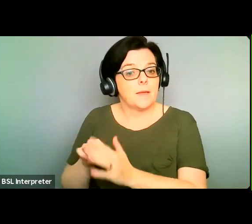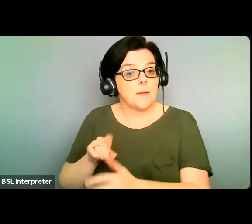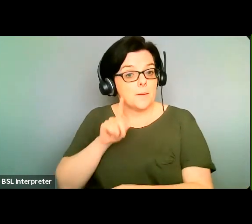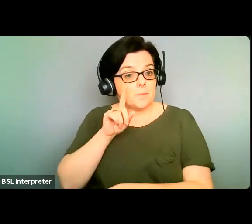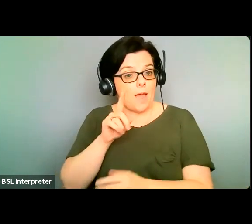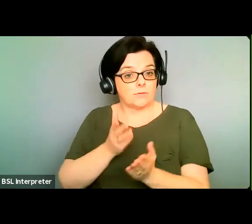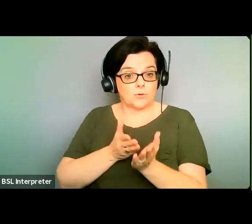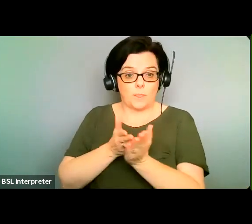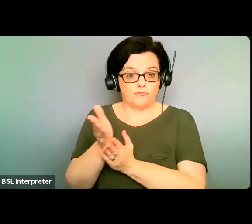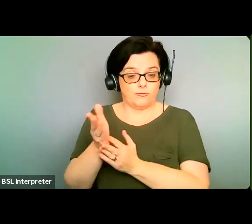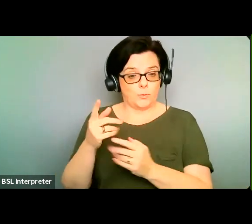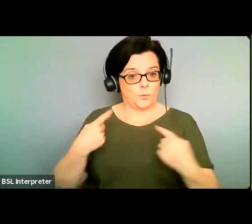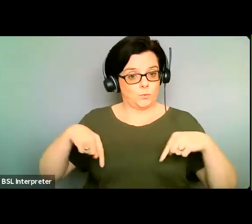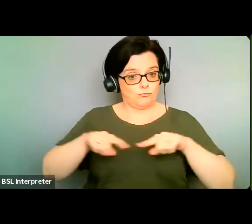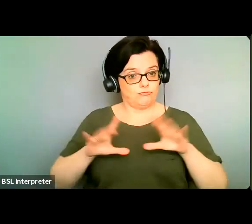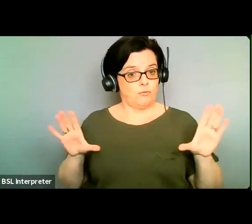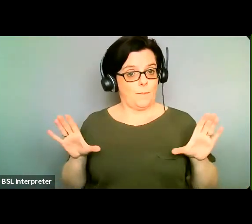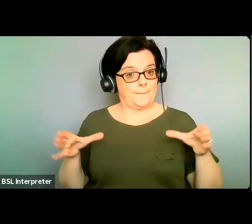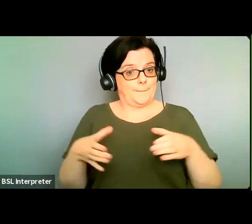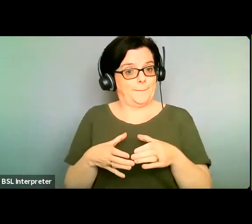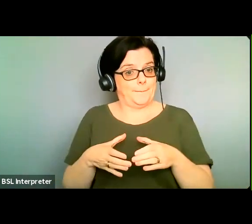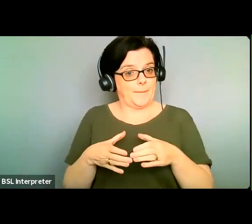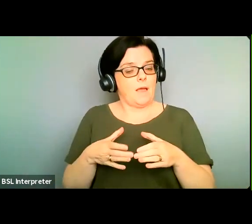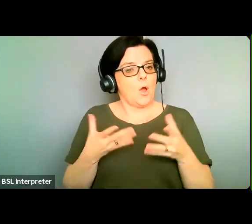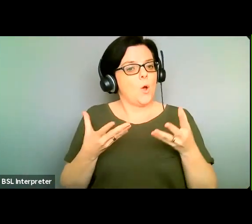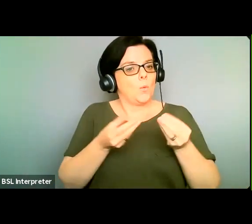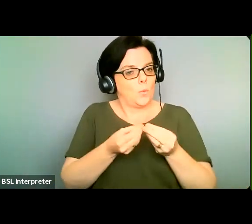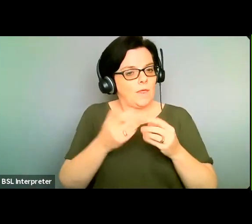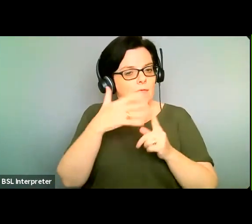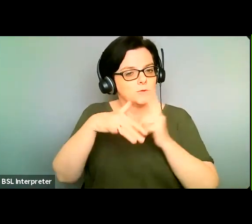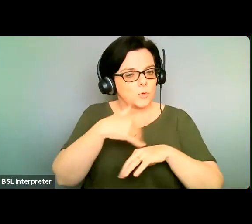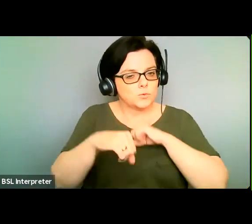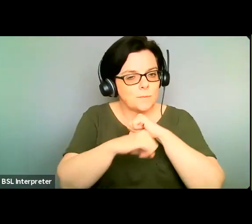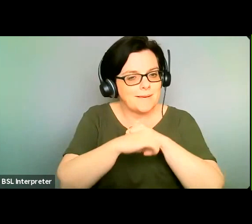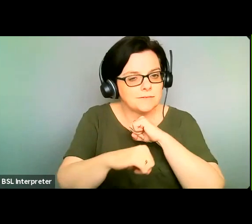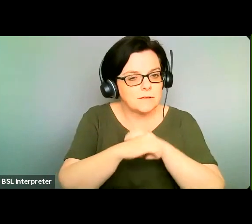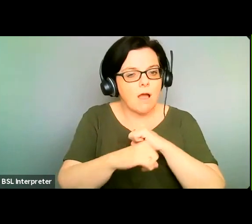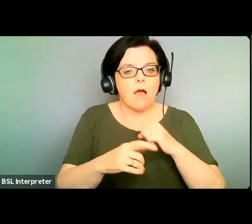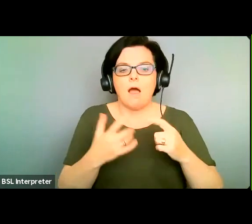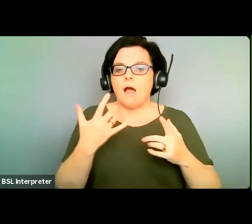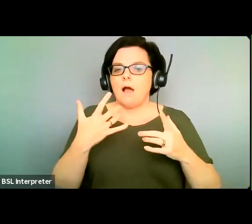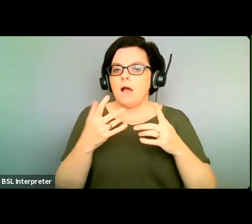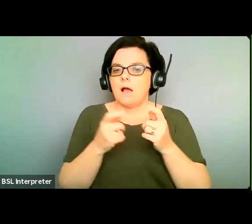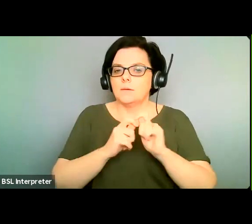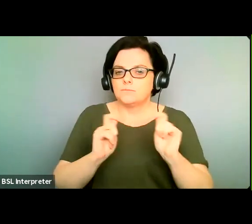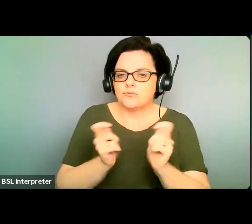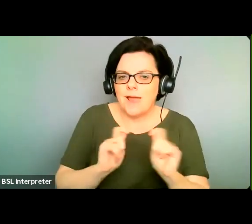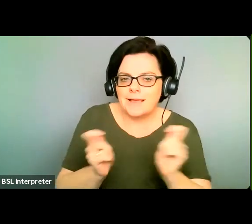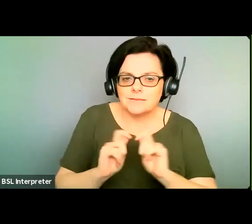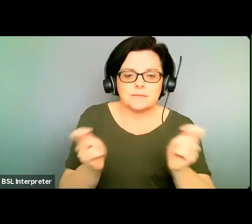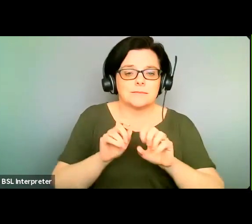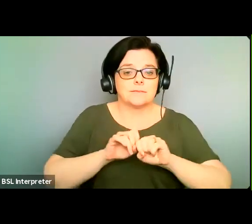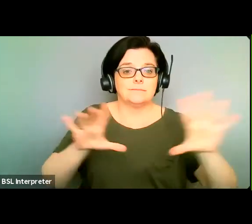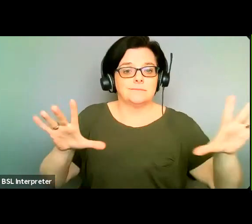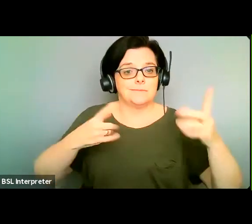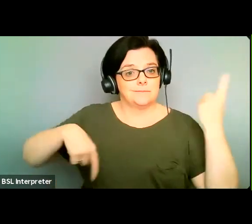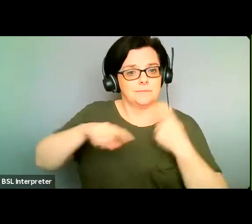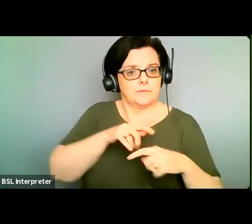coming together and also using social media and local and national press, we are applying